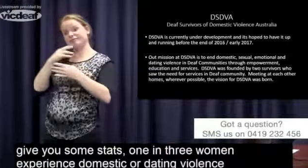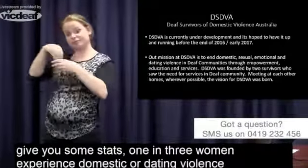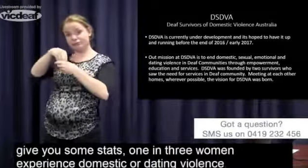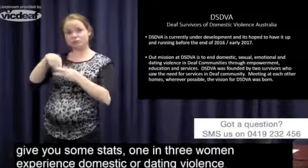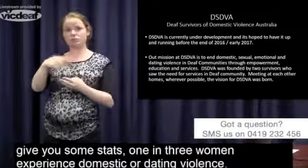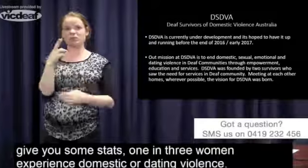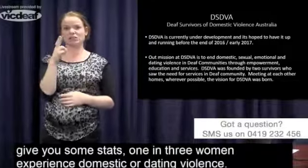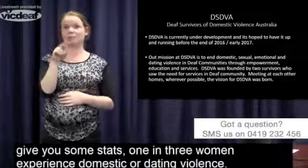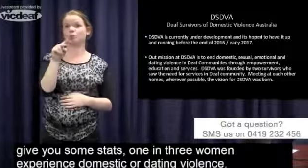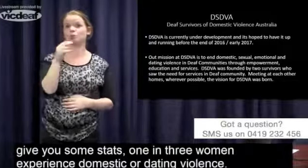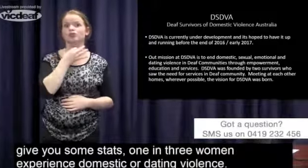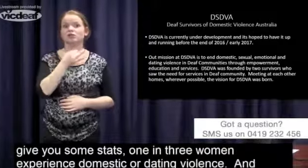And from that number,